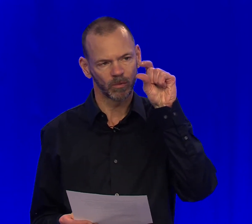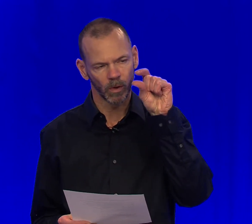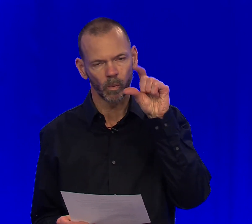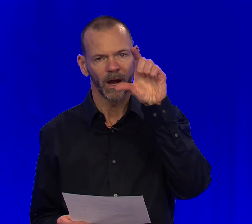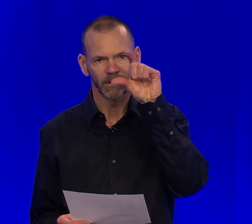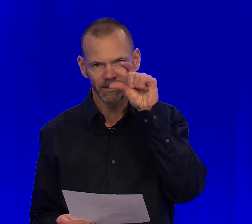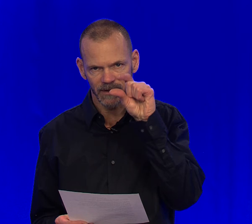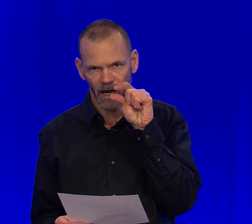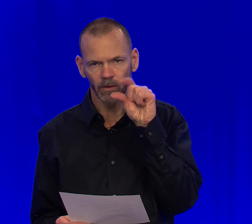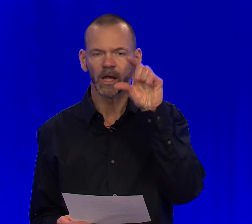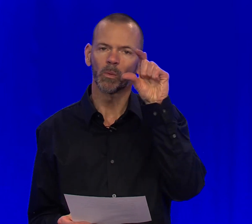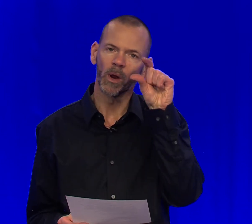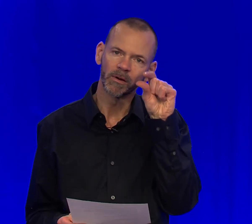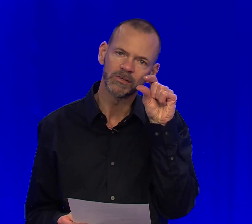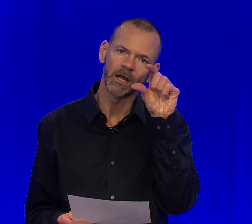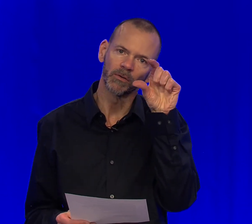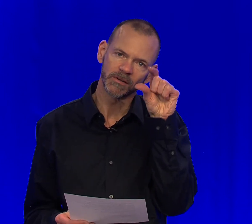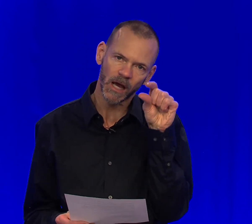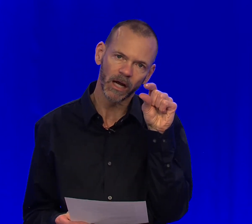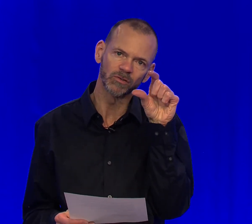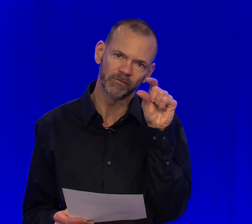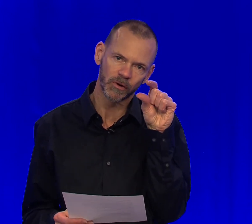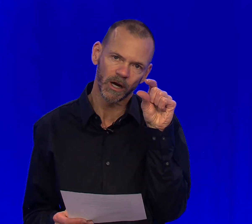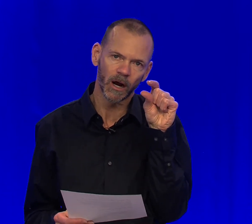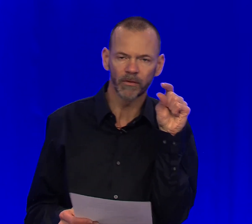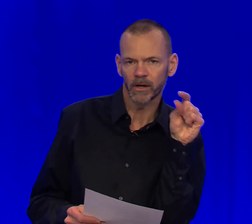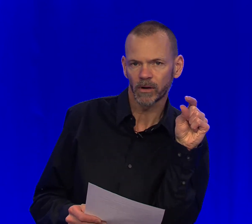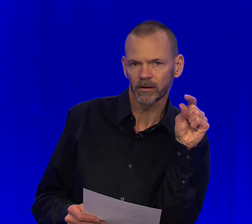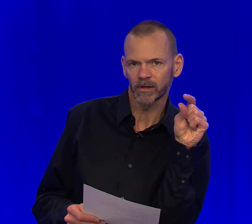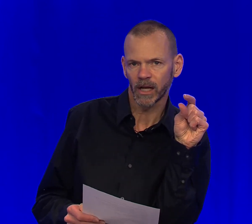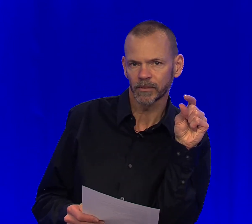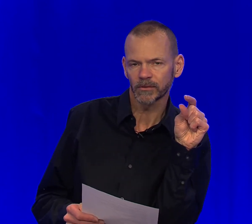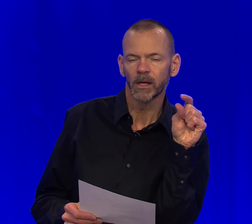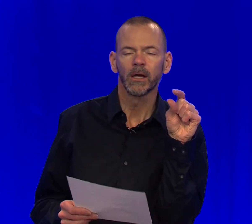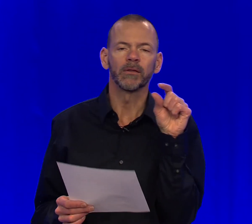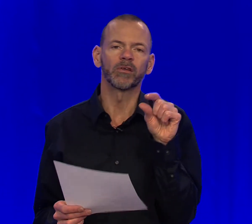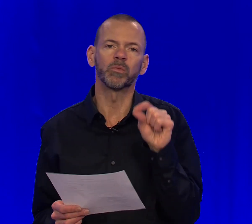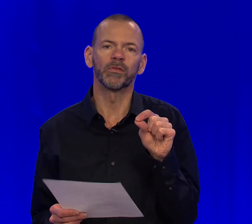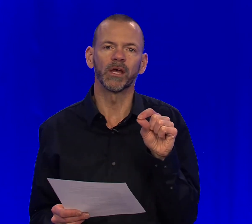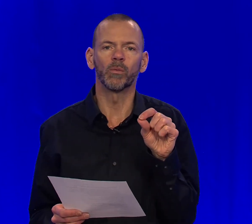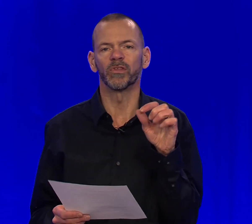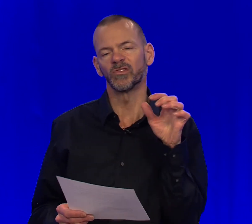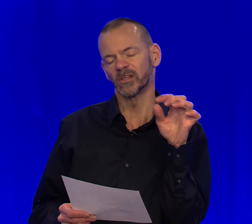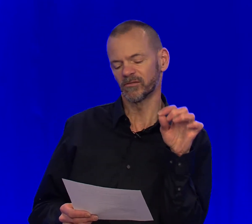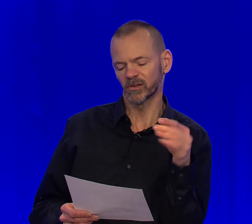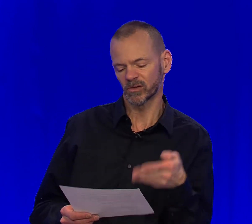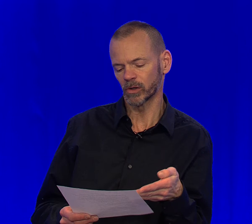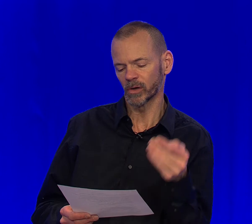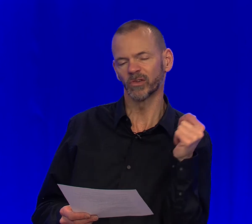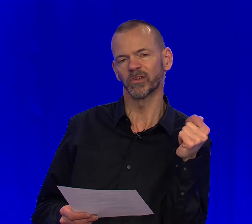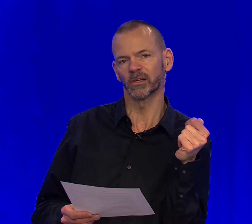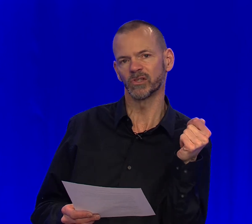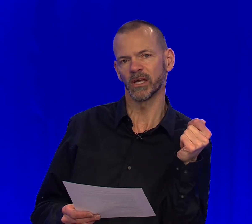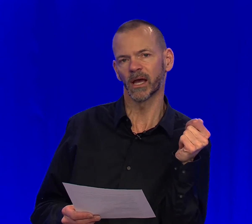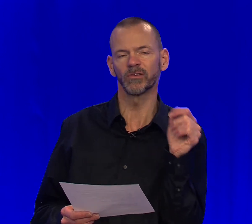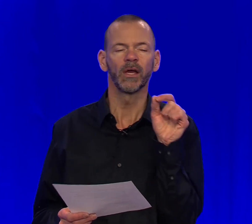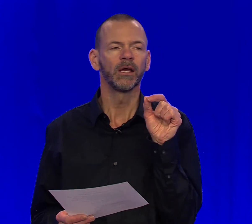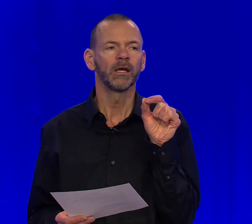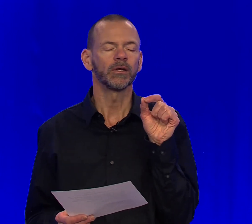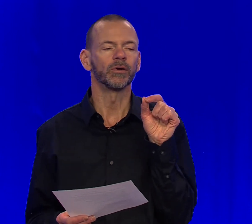were wearing down, like wear and tear on the tires of your car that are out of alignment. And that is one thing with a significant scoliosis like she has.